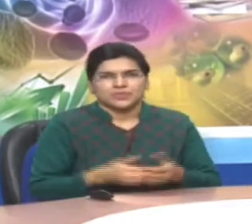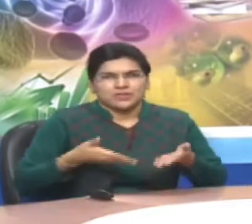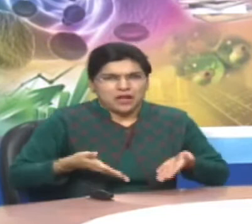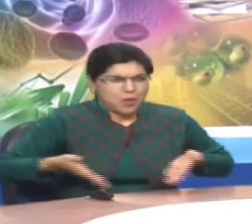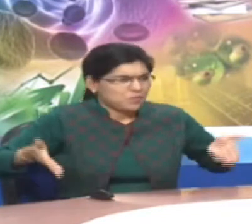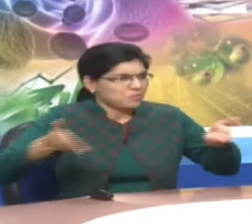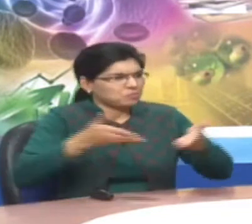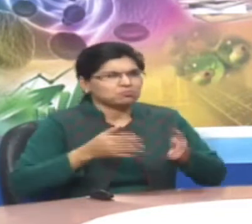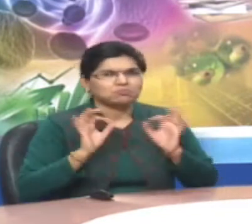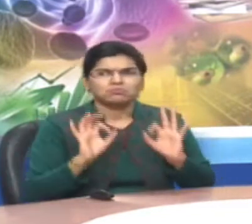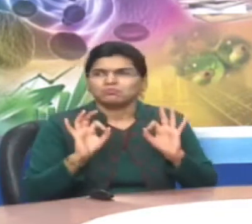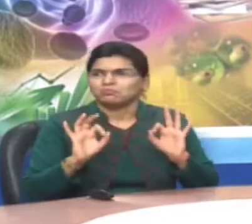here